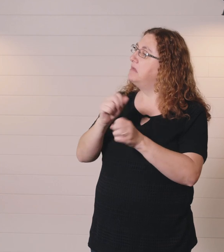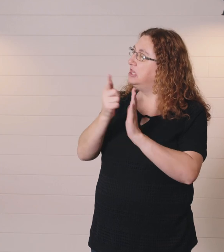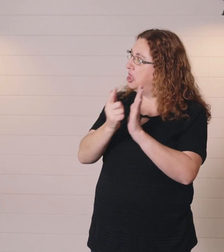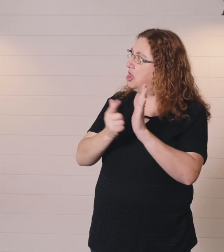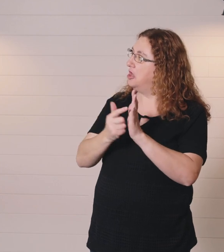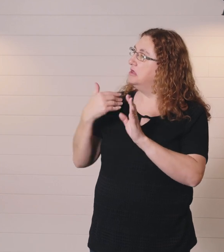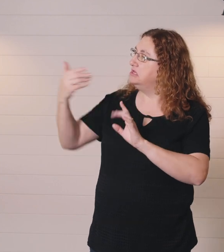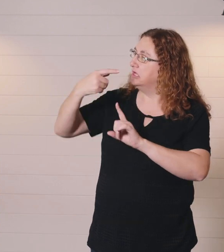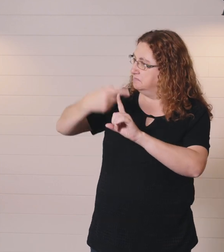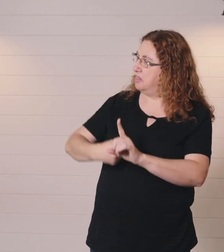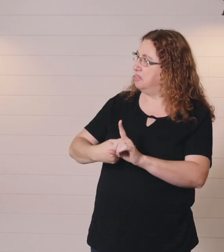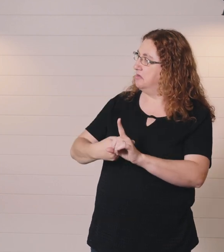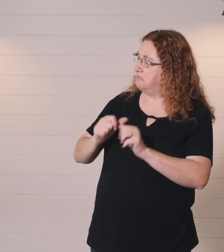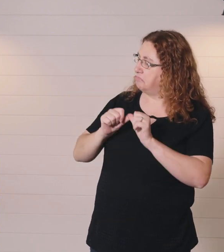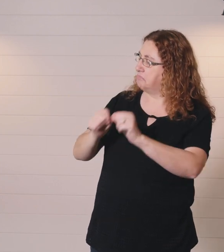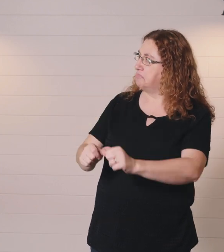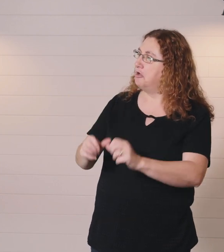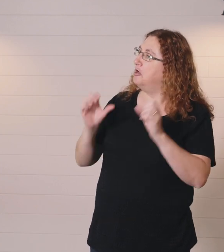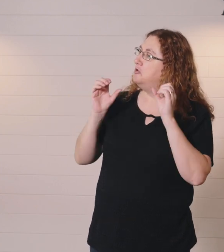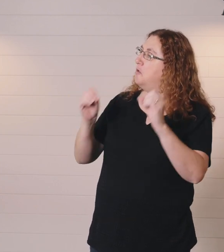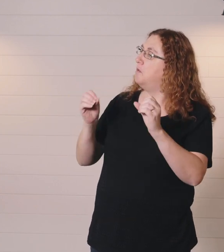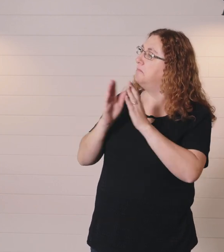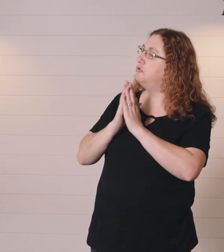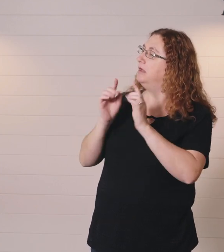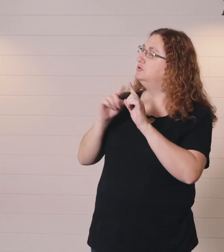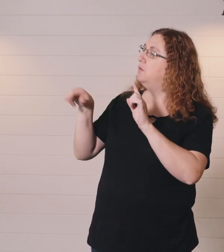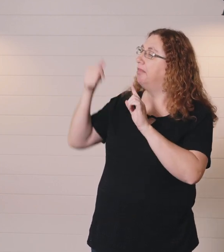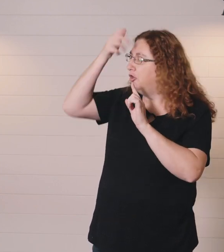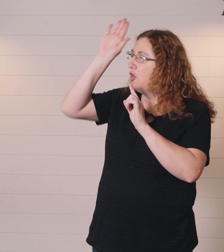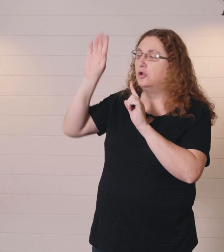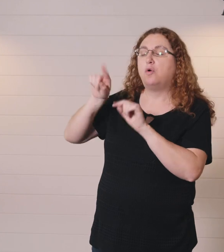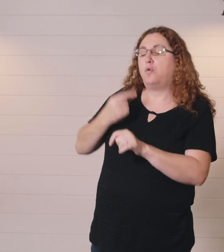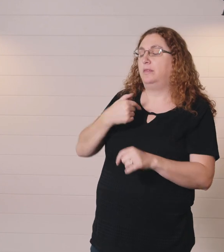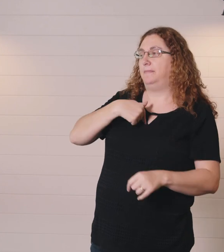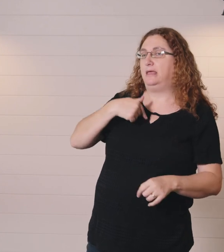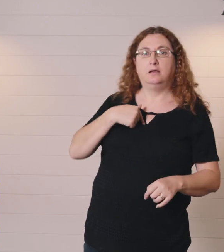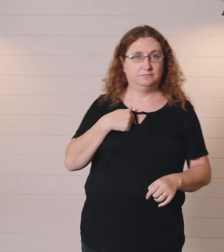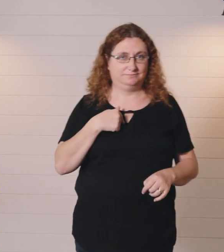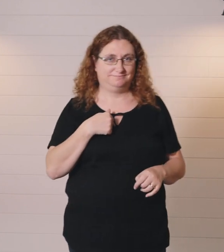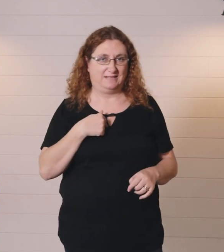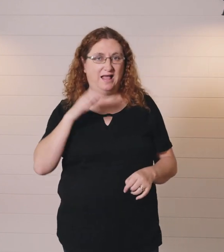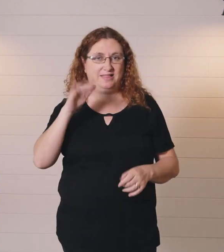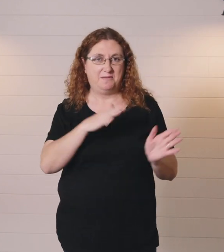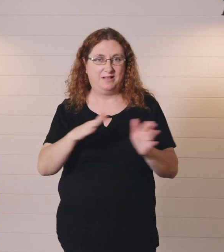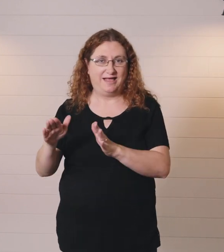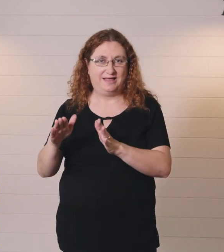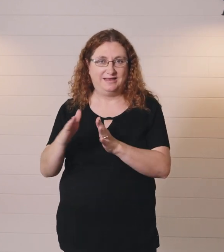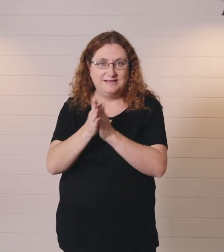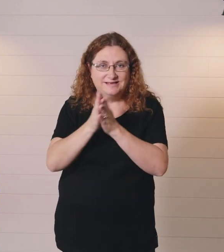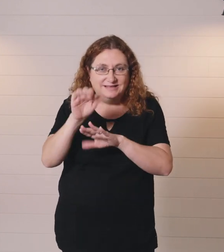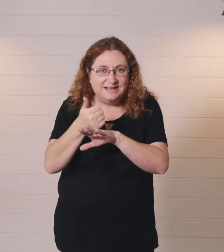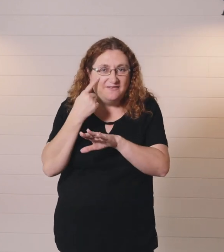law. Make it an edict. What he didn't know was that it was a plan hatch to catch